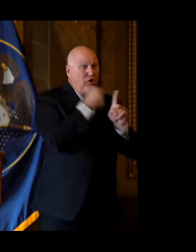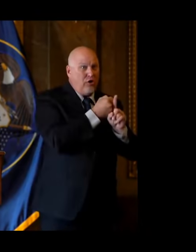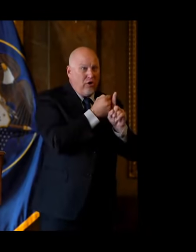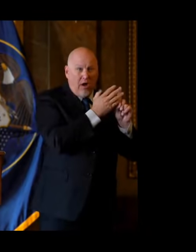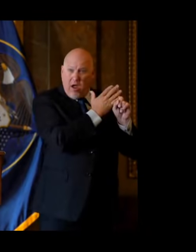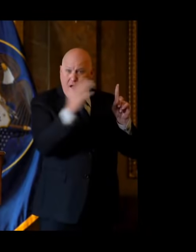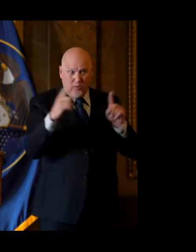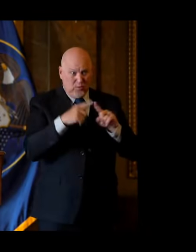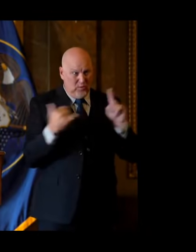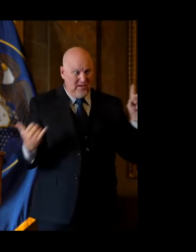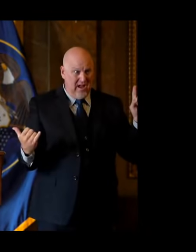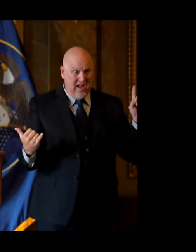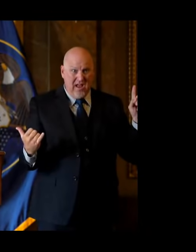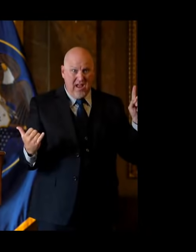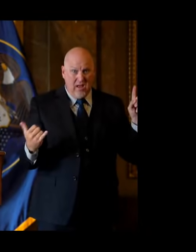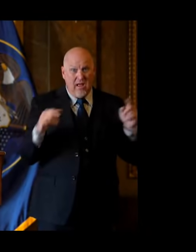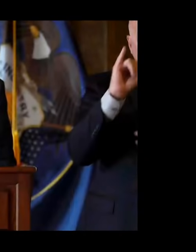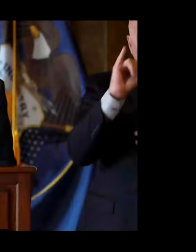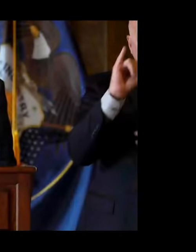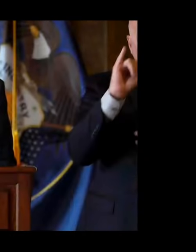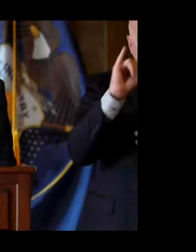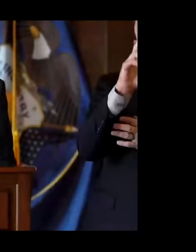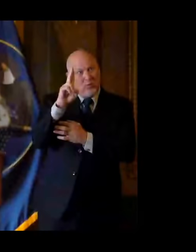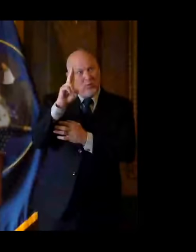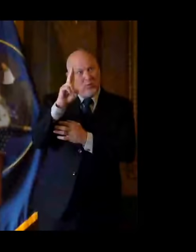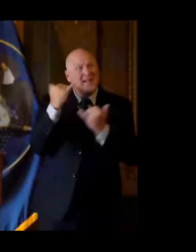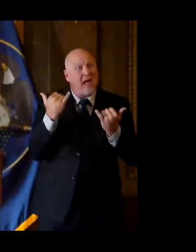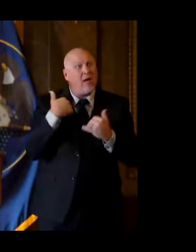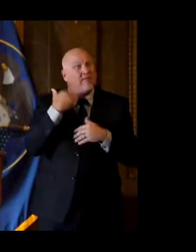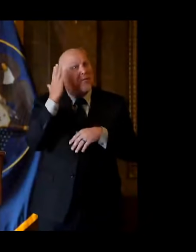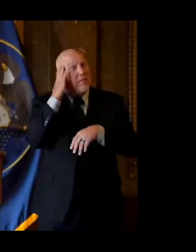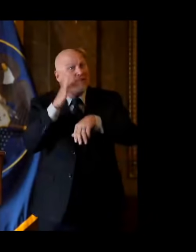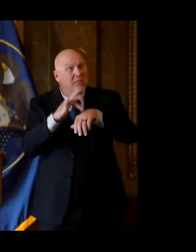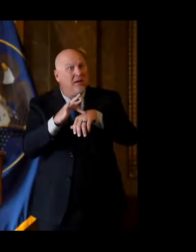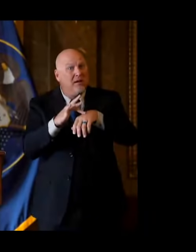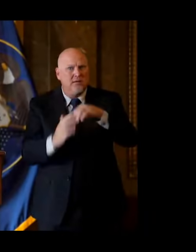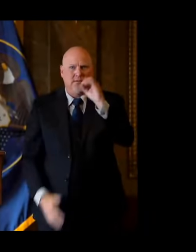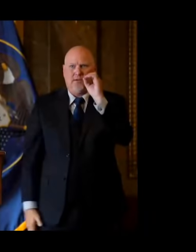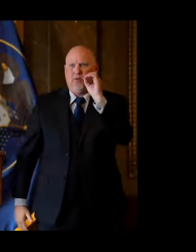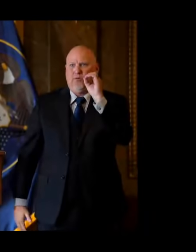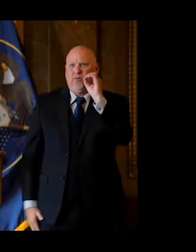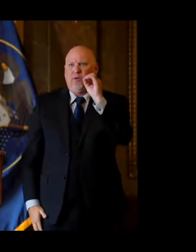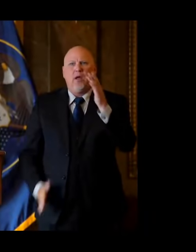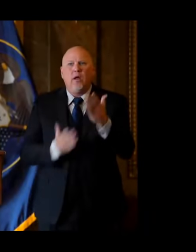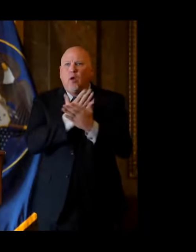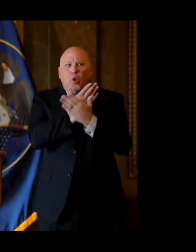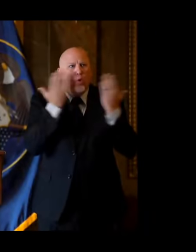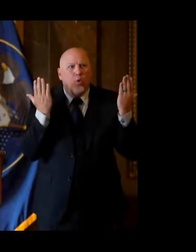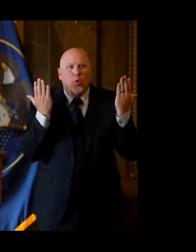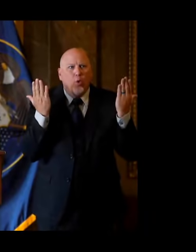the state. On Friday evening, a rural hospital needed to transfer a patient